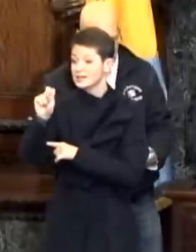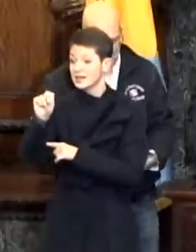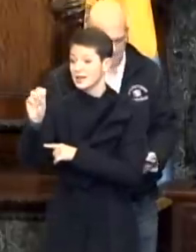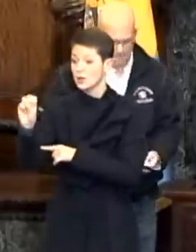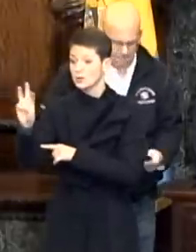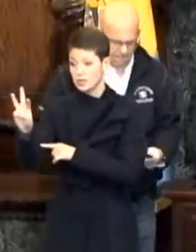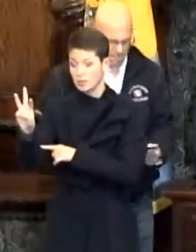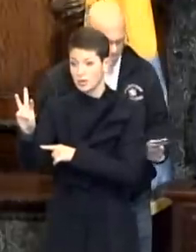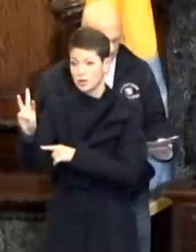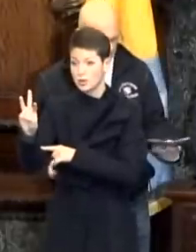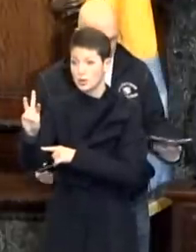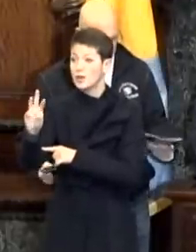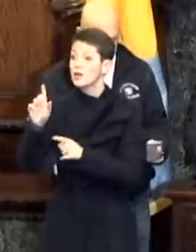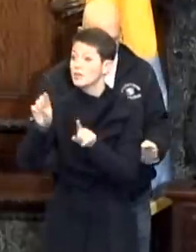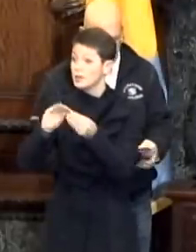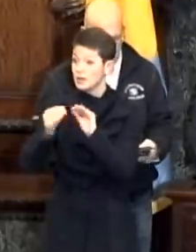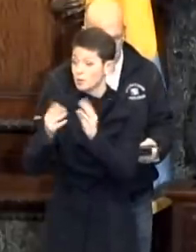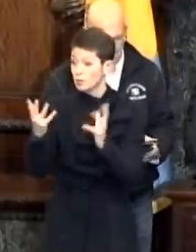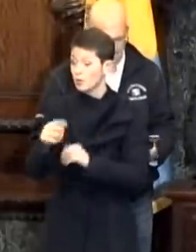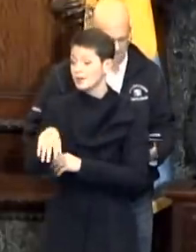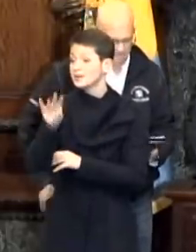215-686-SNOW. That also translates into